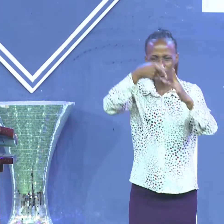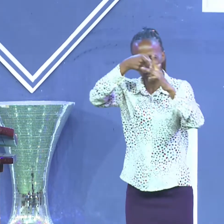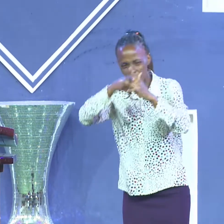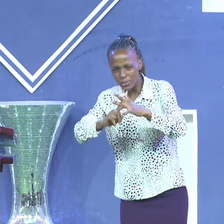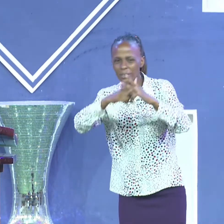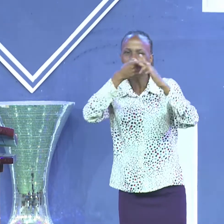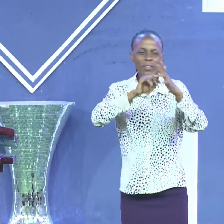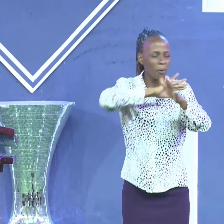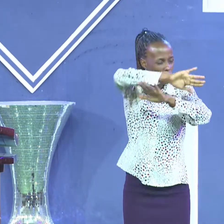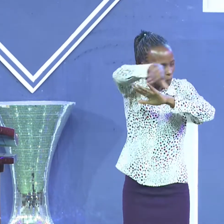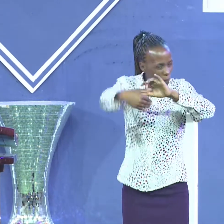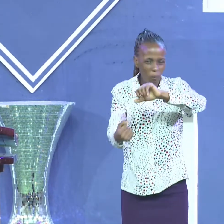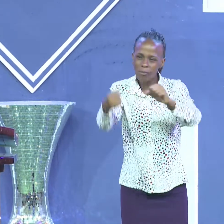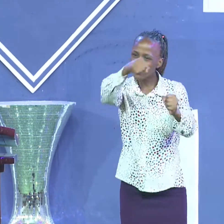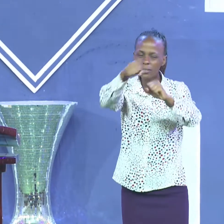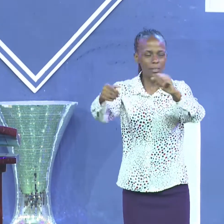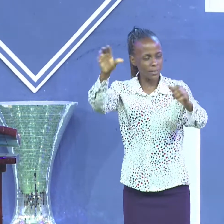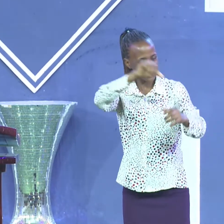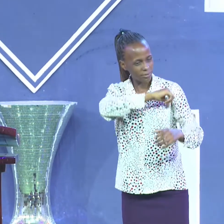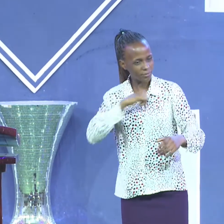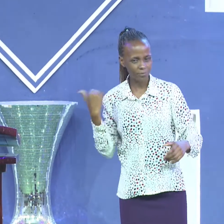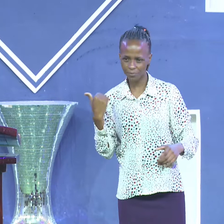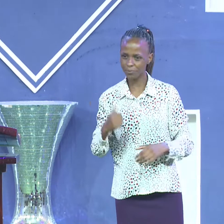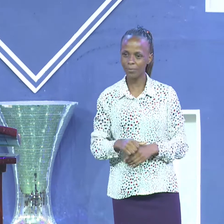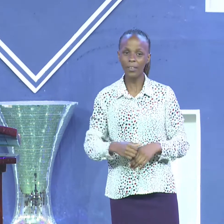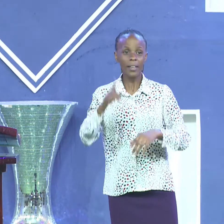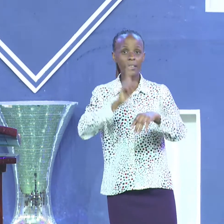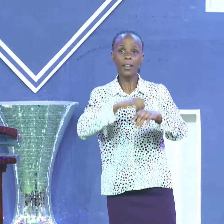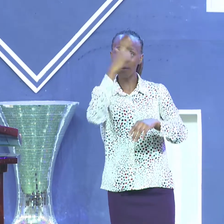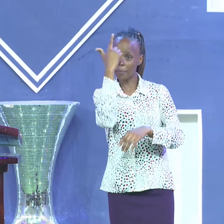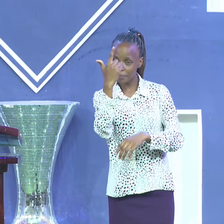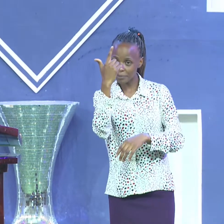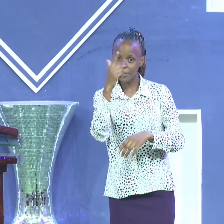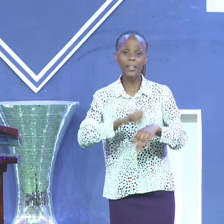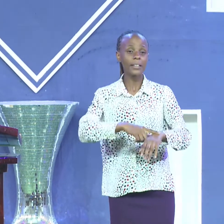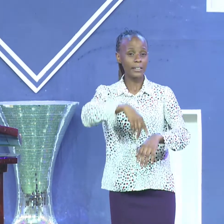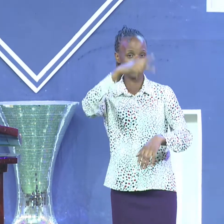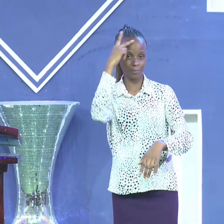mechanics. And the mechanics tried, but they failed.